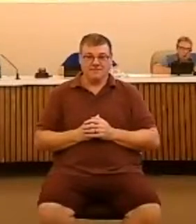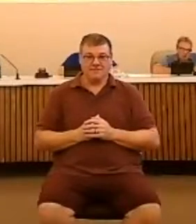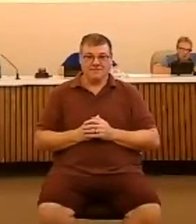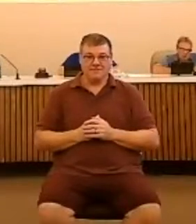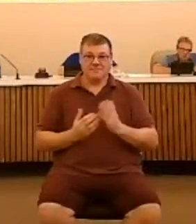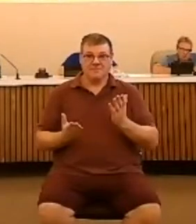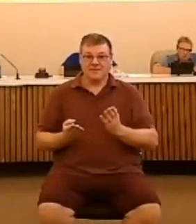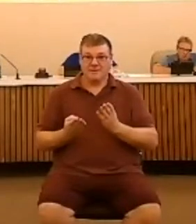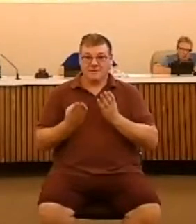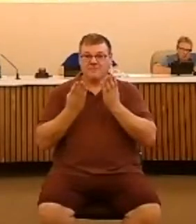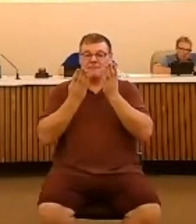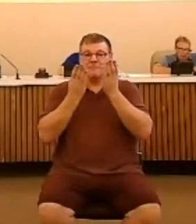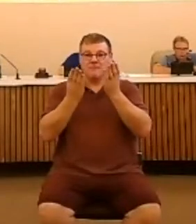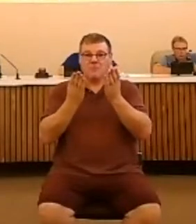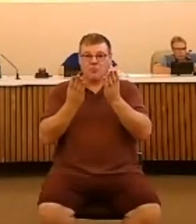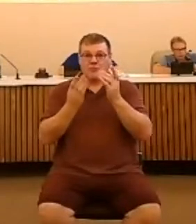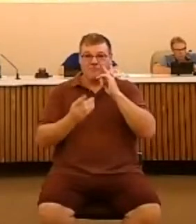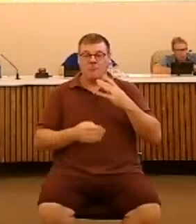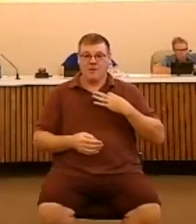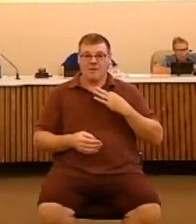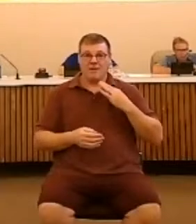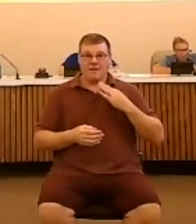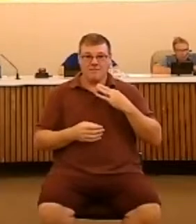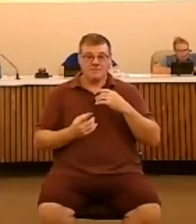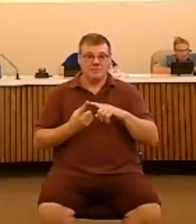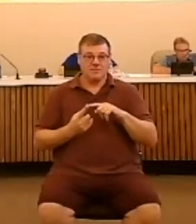can I get a motion for application